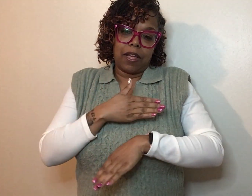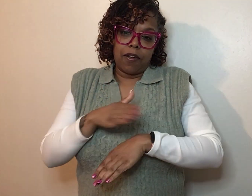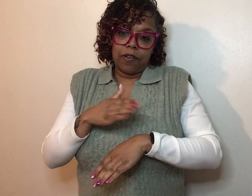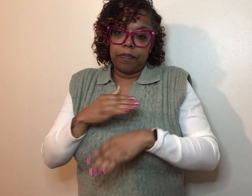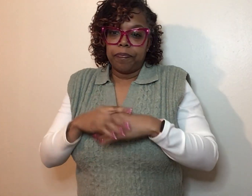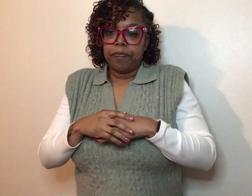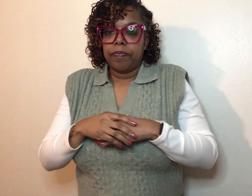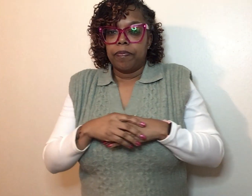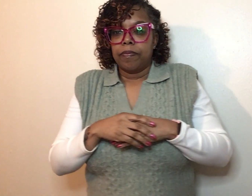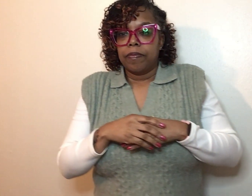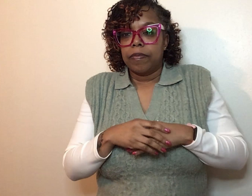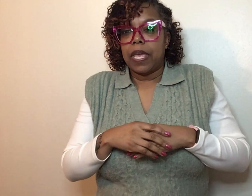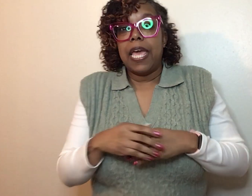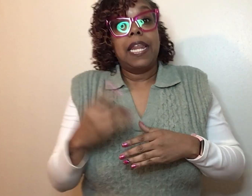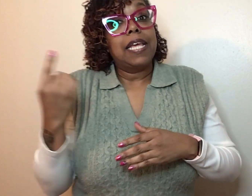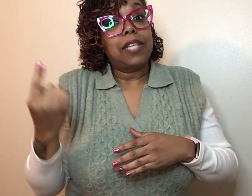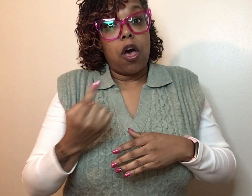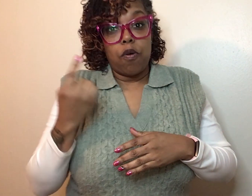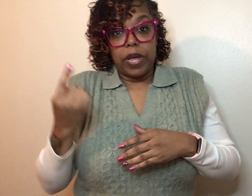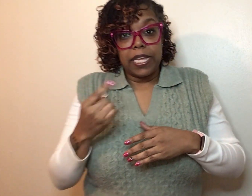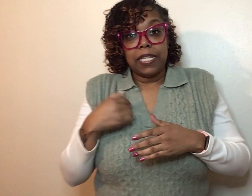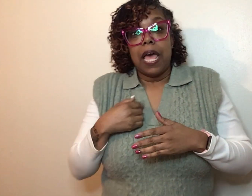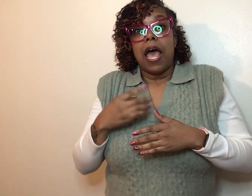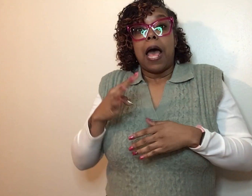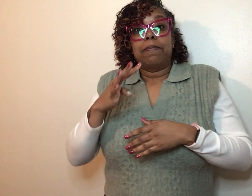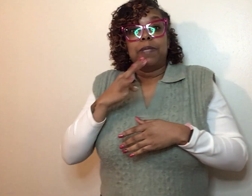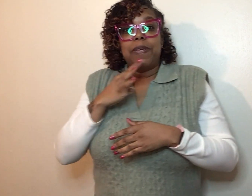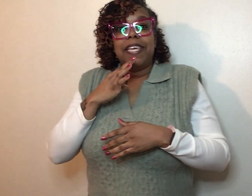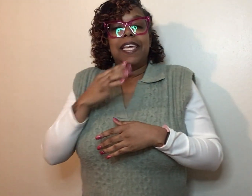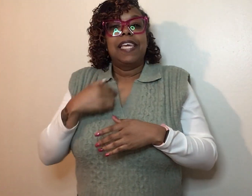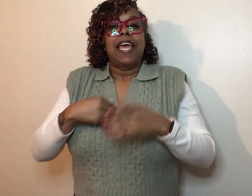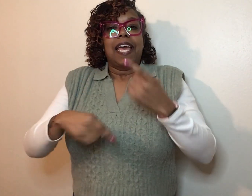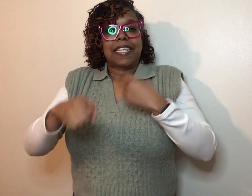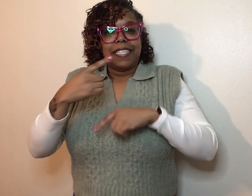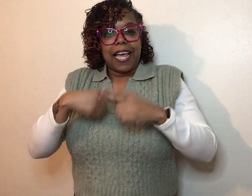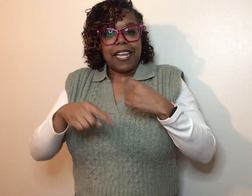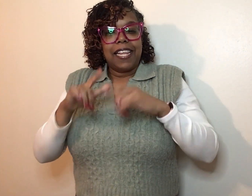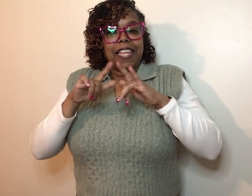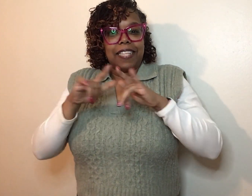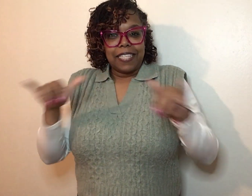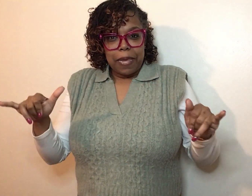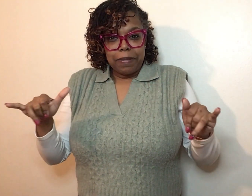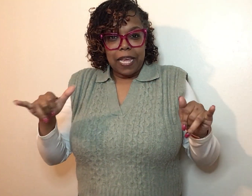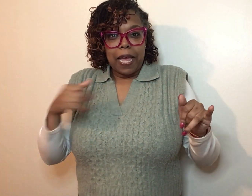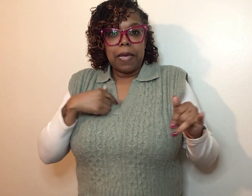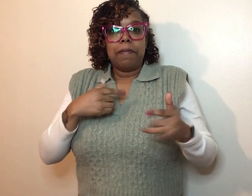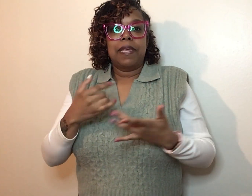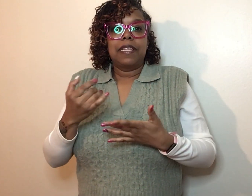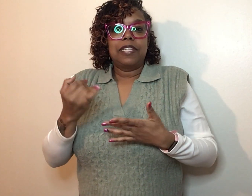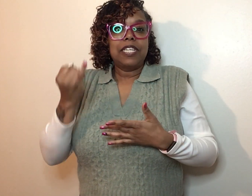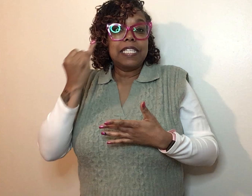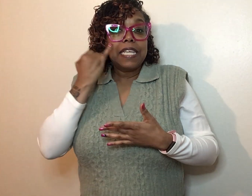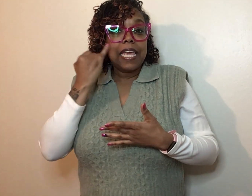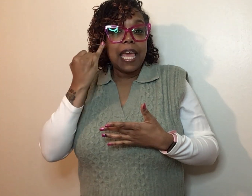song. And as always, I'm speaking and signing at the same time, just in